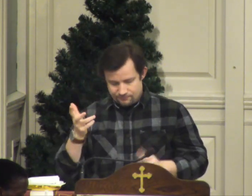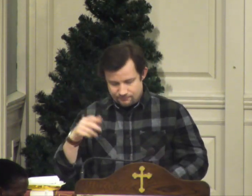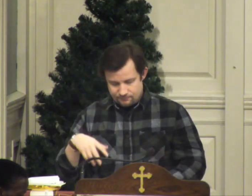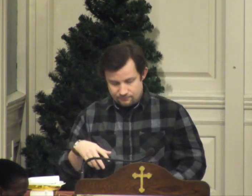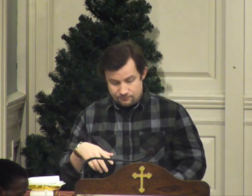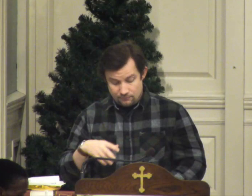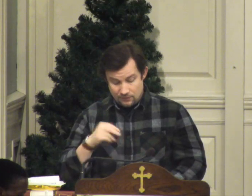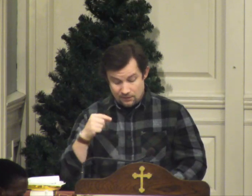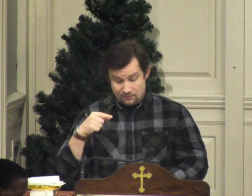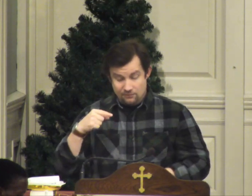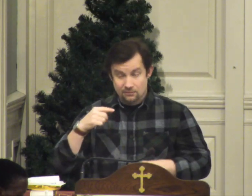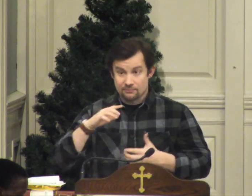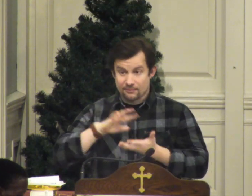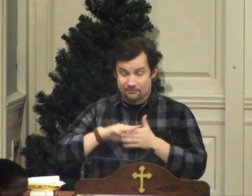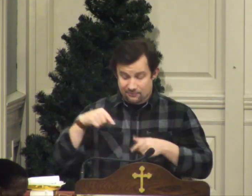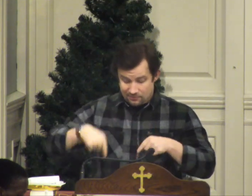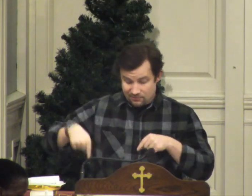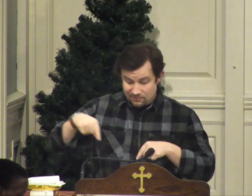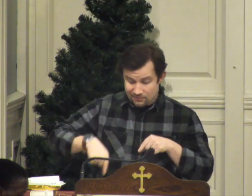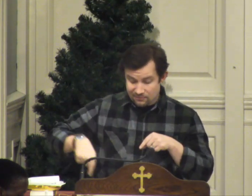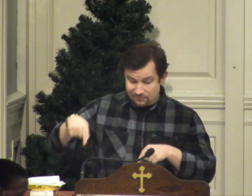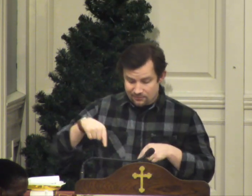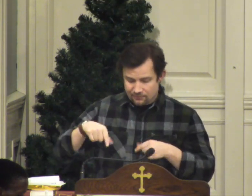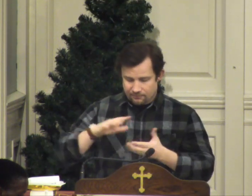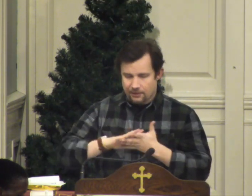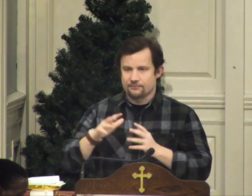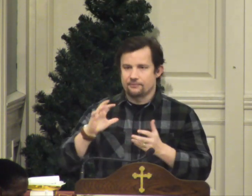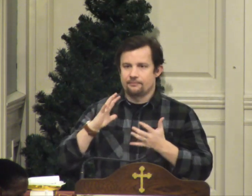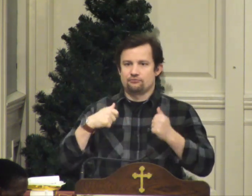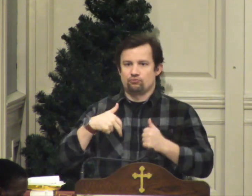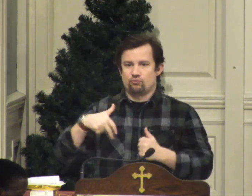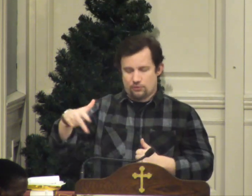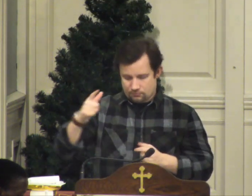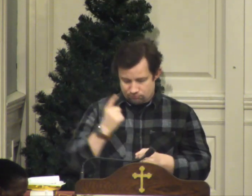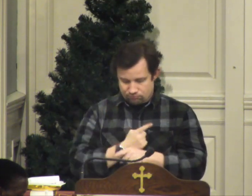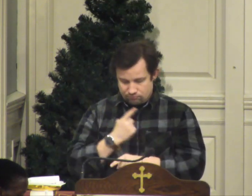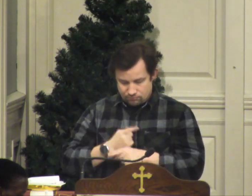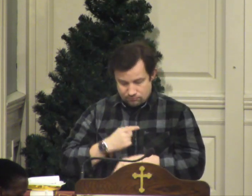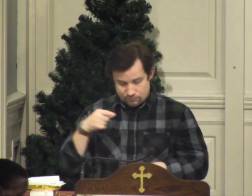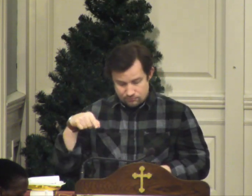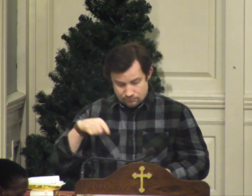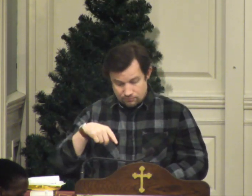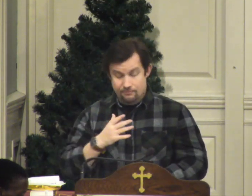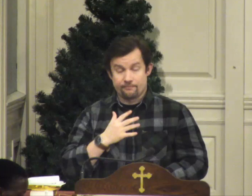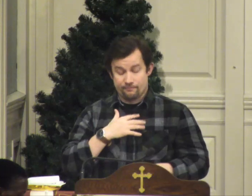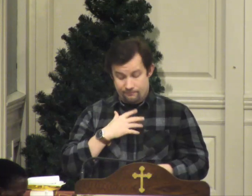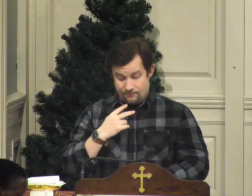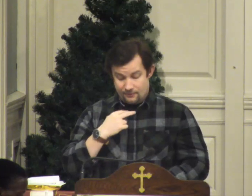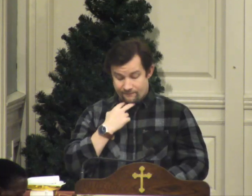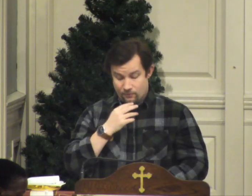the lame leap like a stag. Then the tongue of the mute will sing.